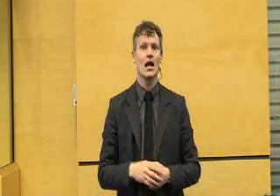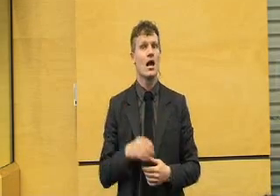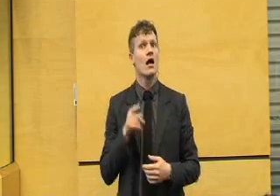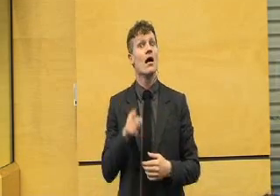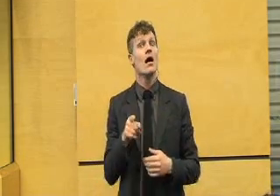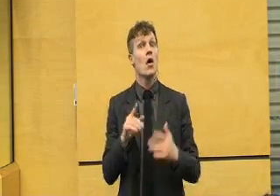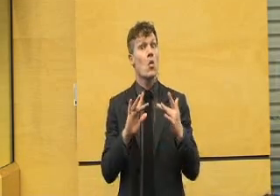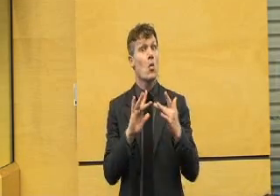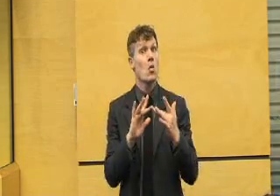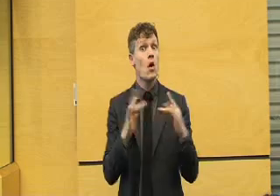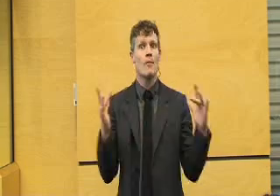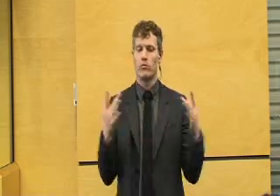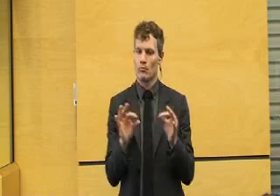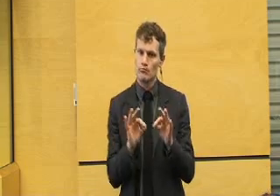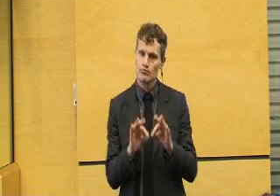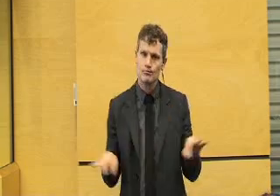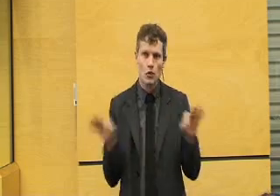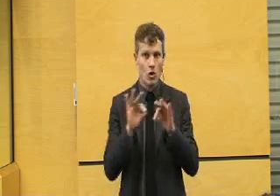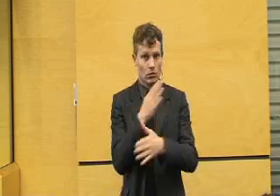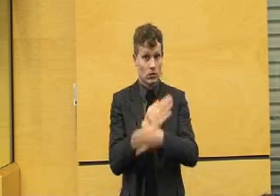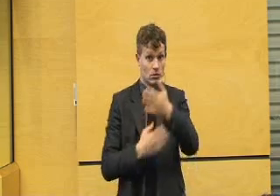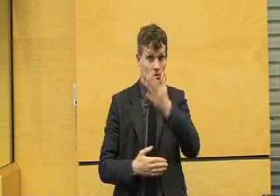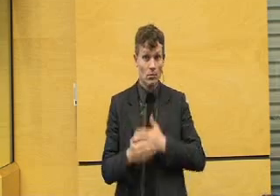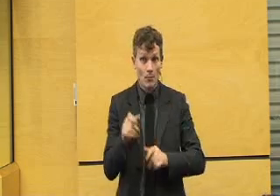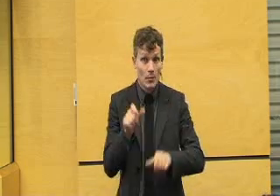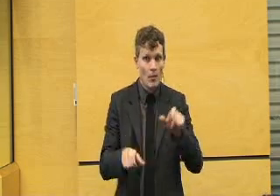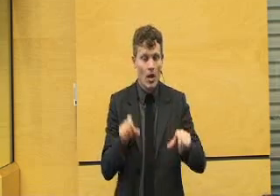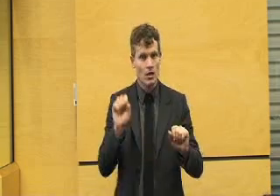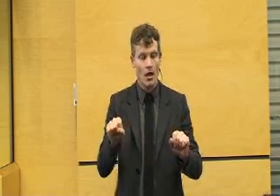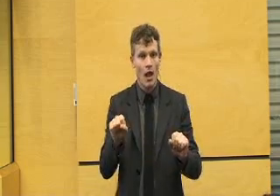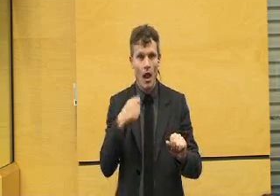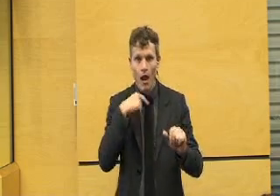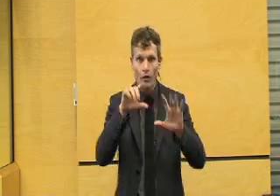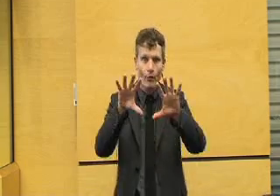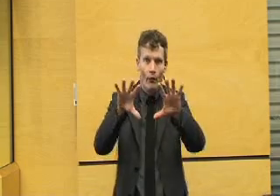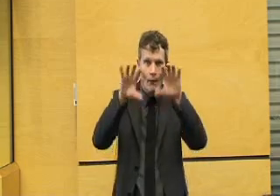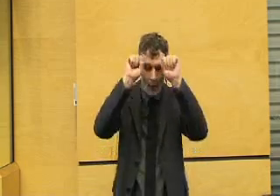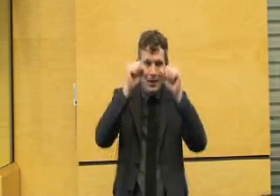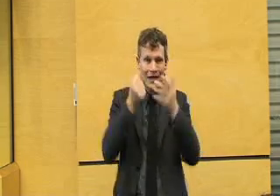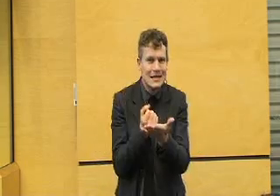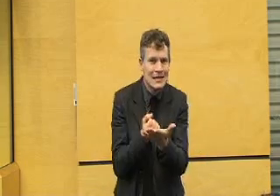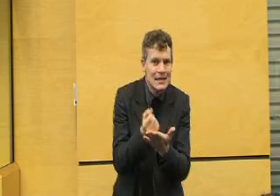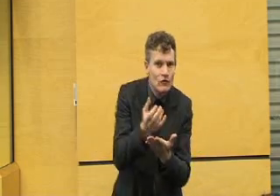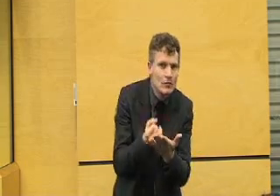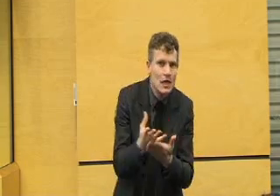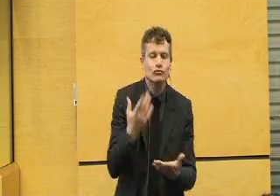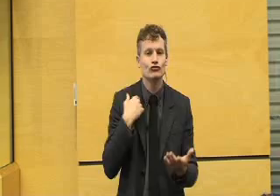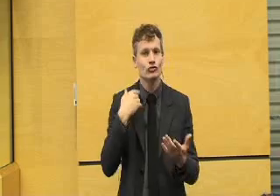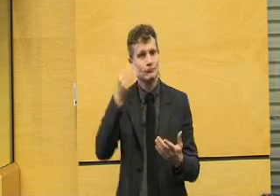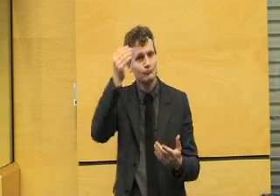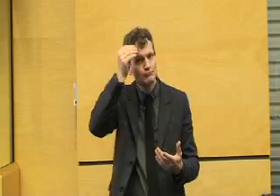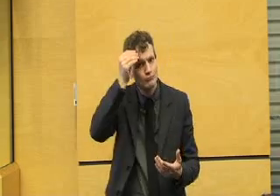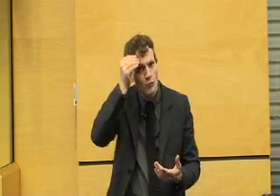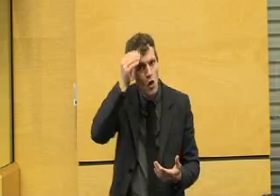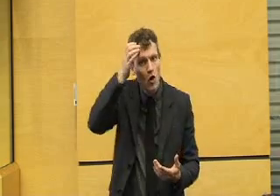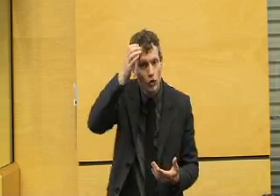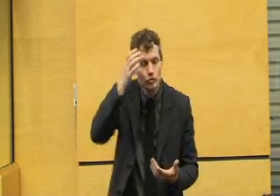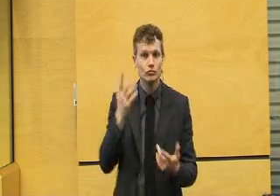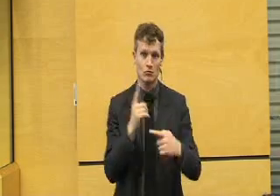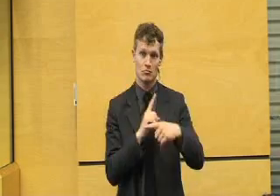information and knowledge, and also facilitate them to live independently, but also